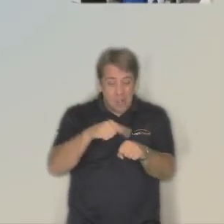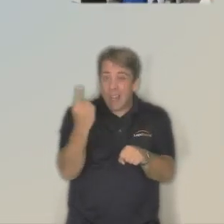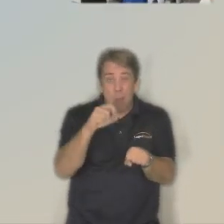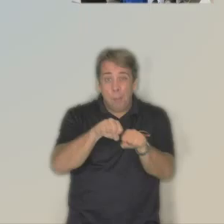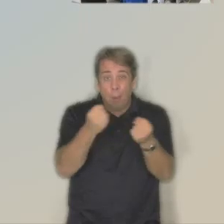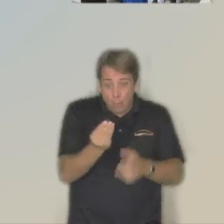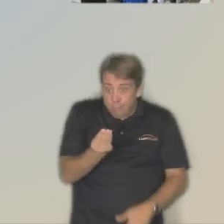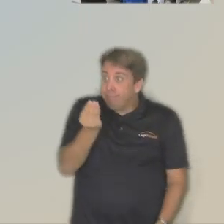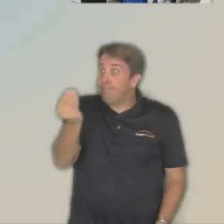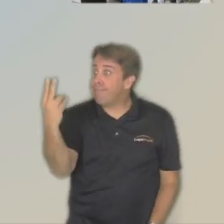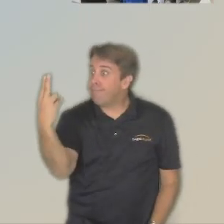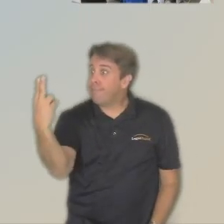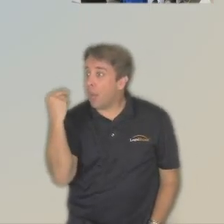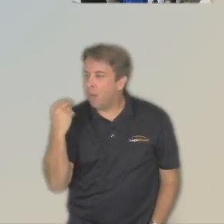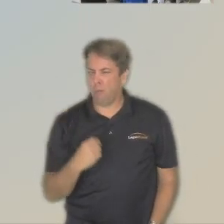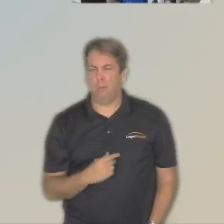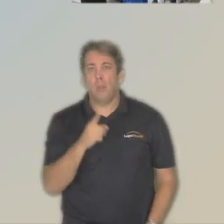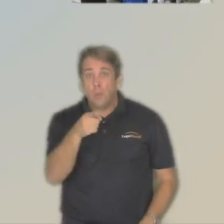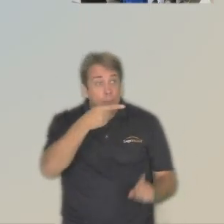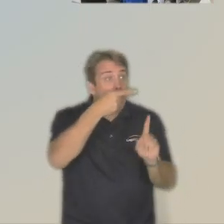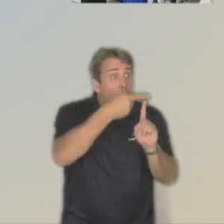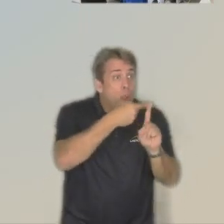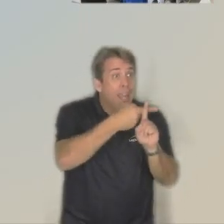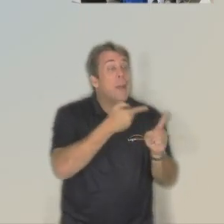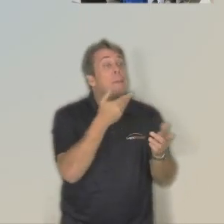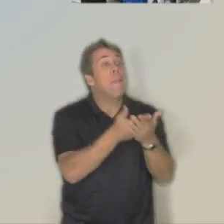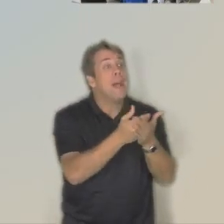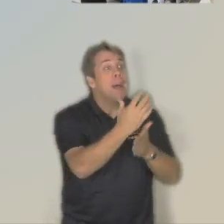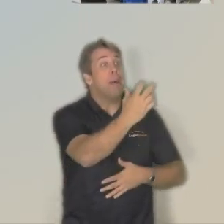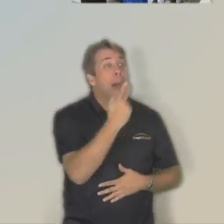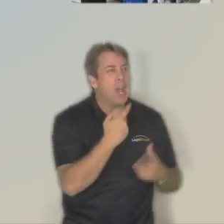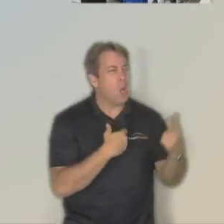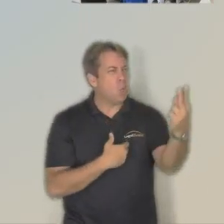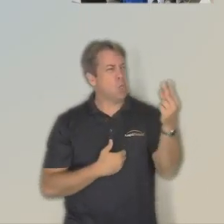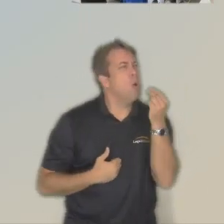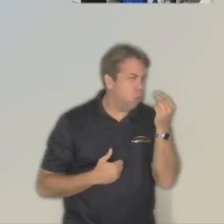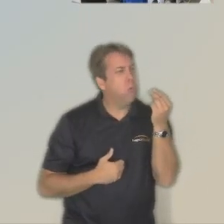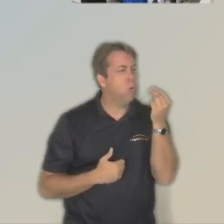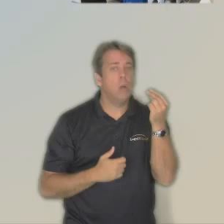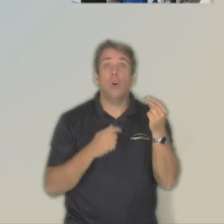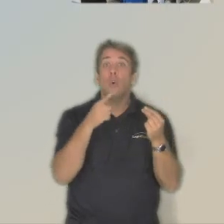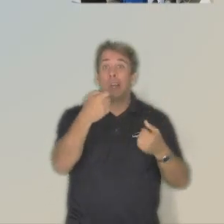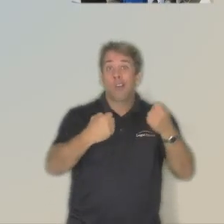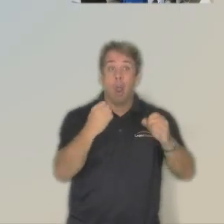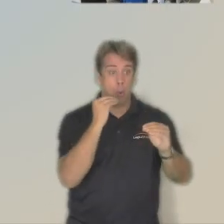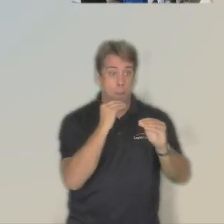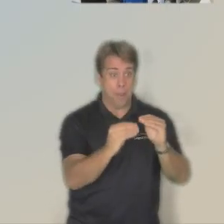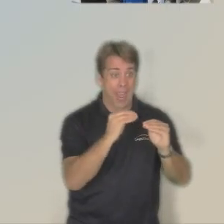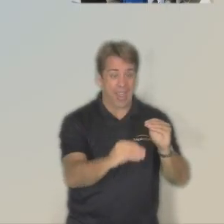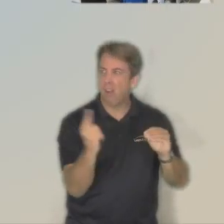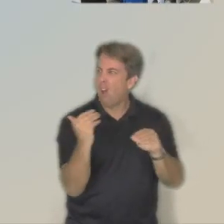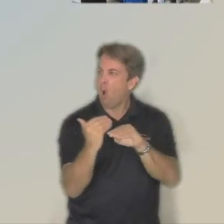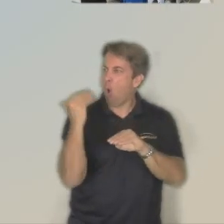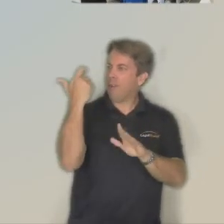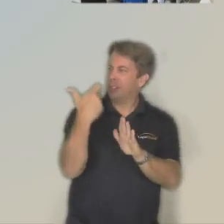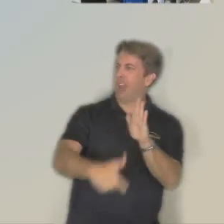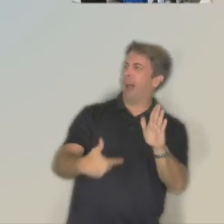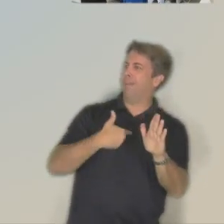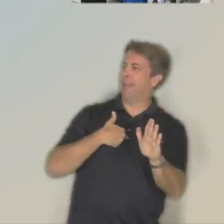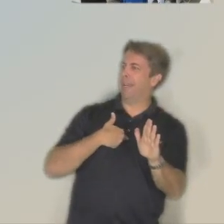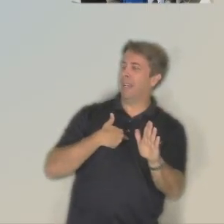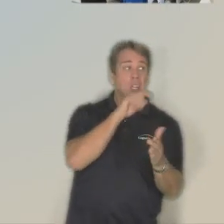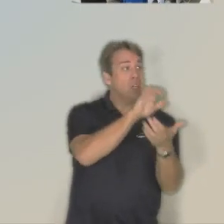return a defective product or been unable to receive a security deposit back when you should have? Have you ever been overcharged for a repair, had a